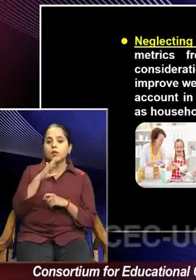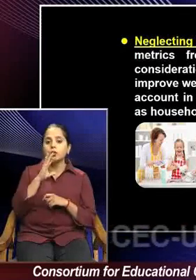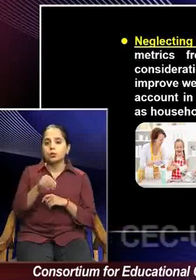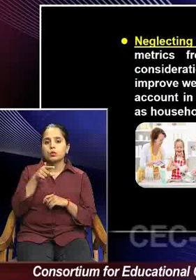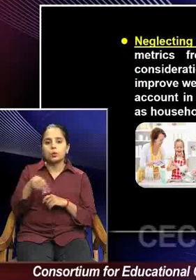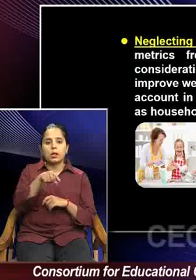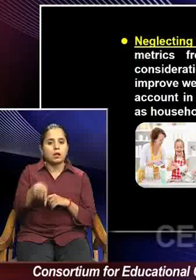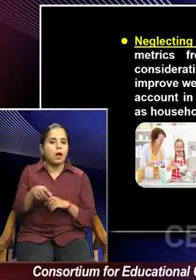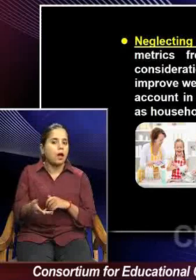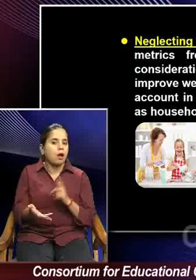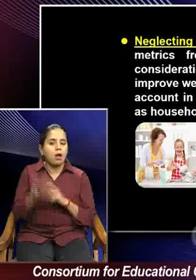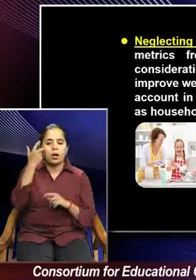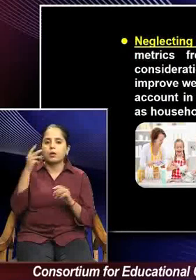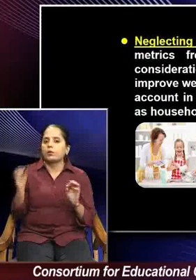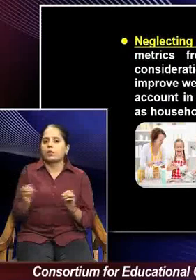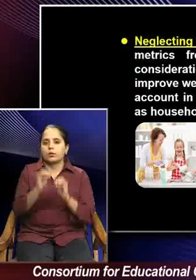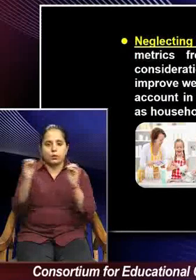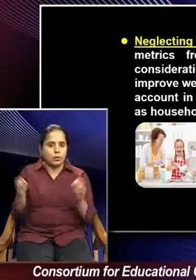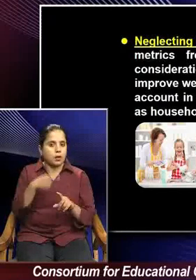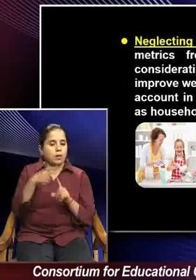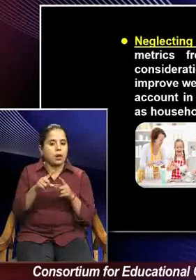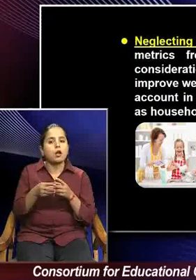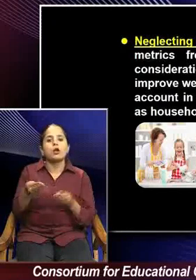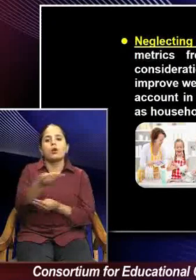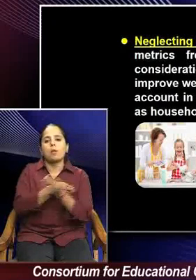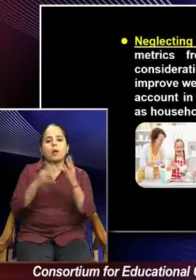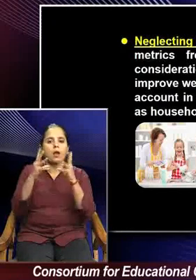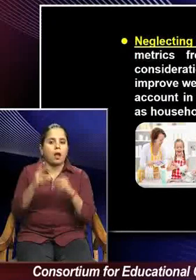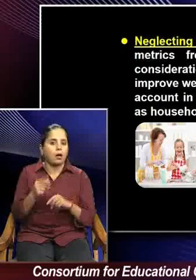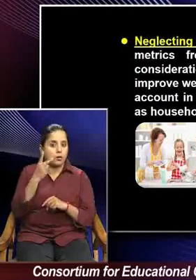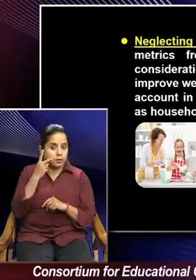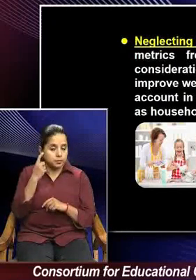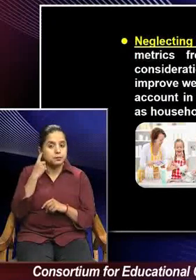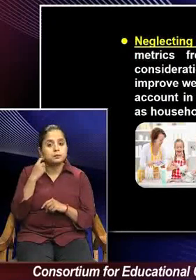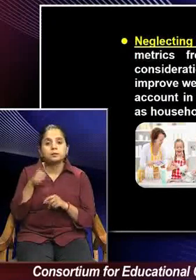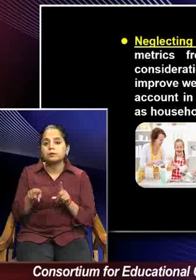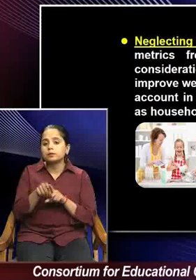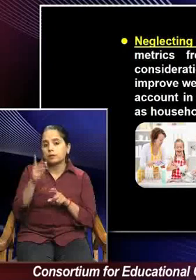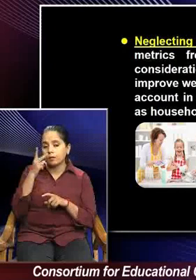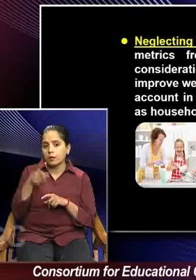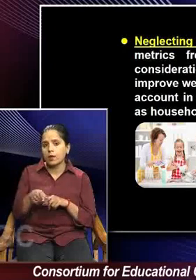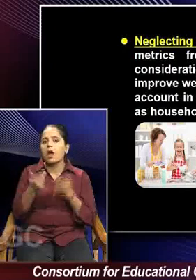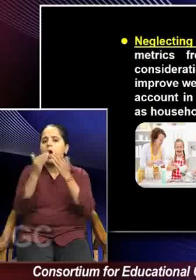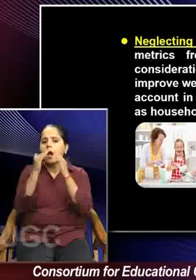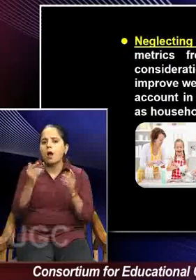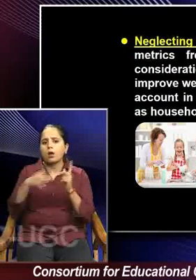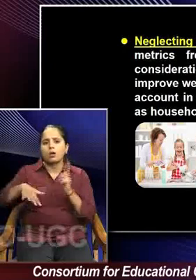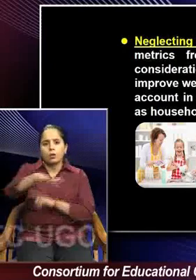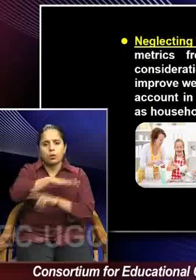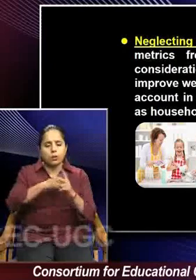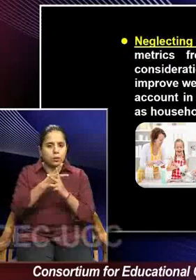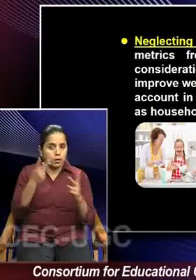not taken into account in economic calculations such as household